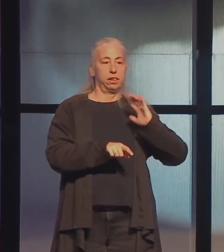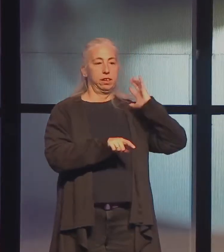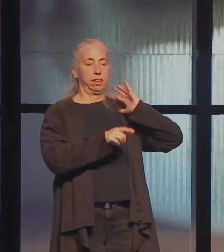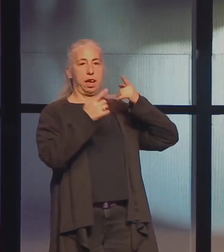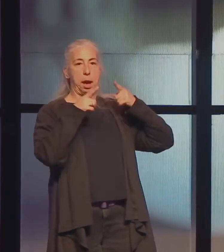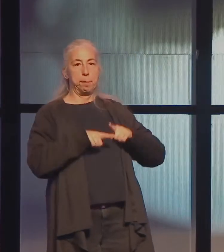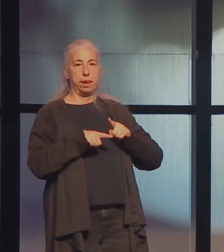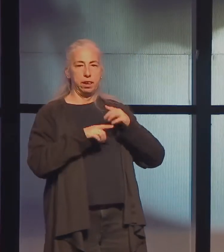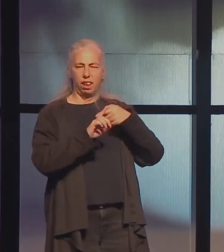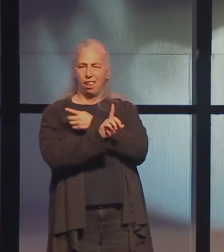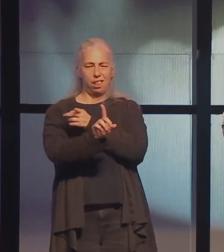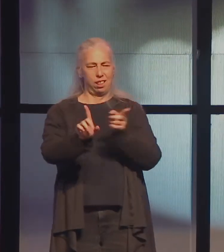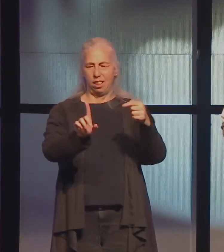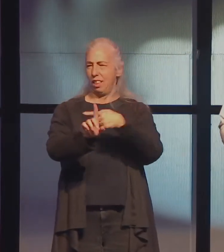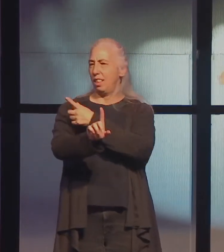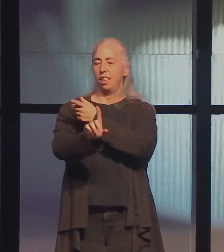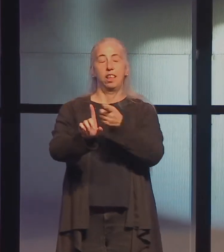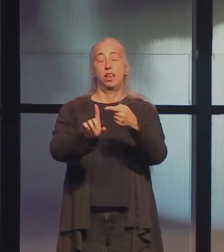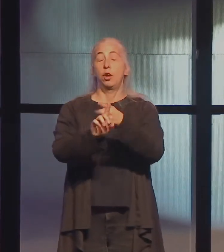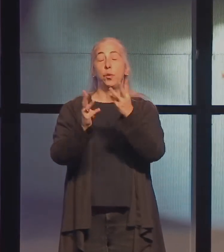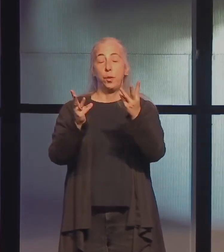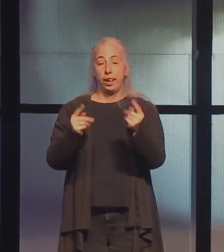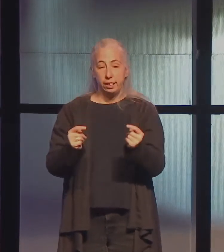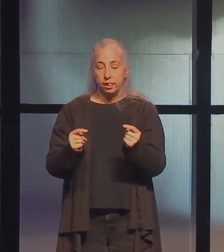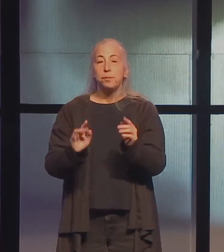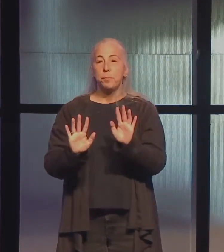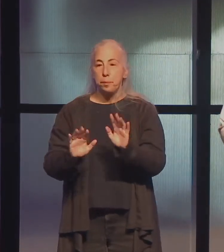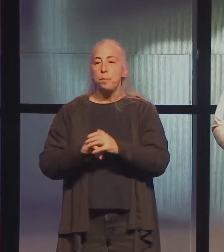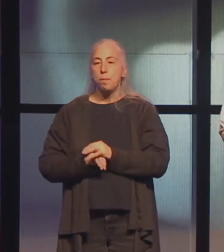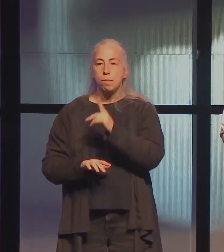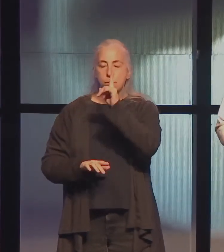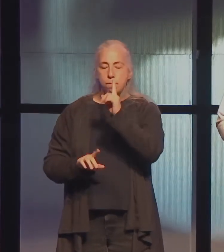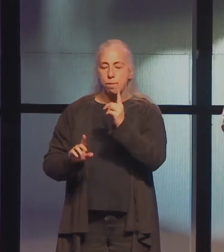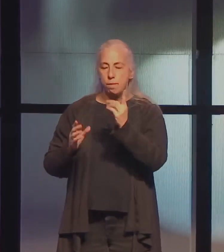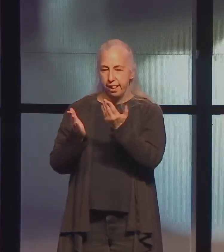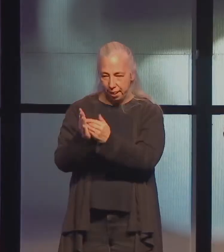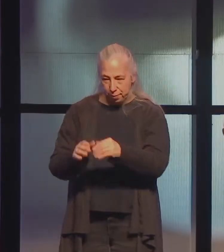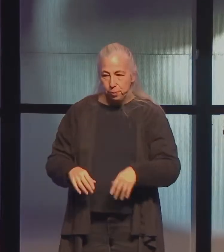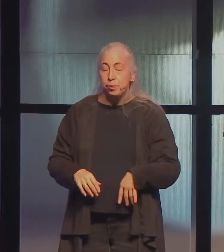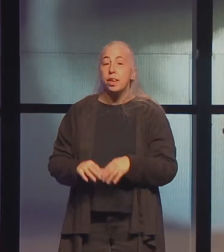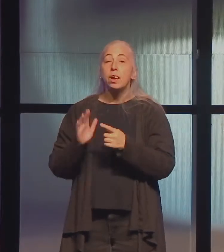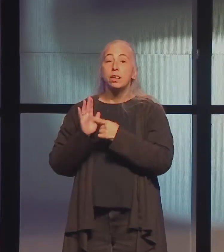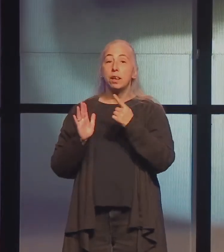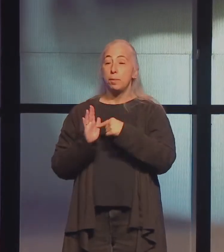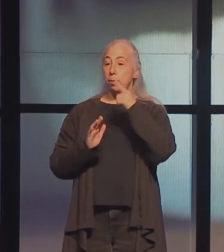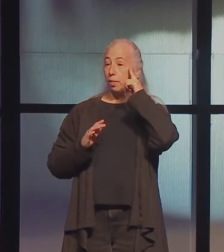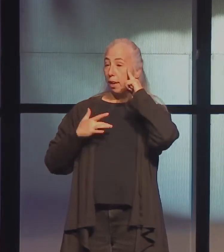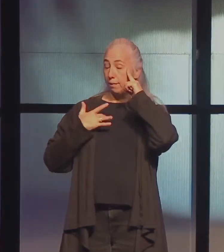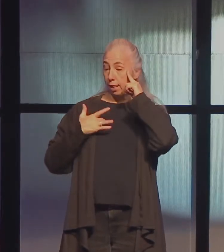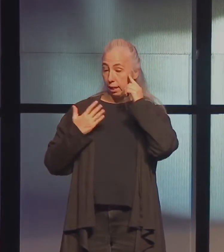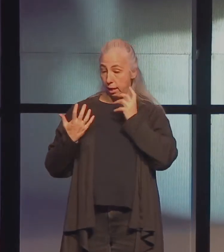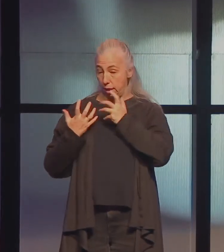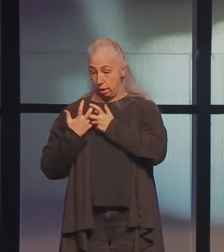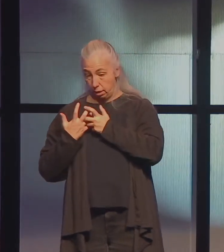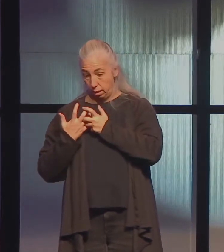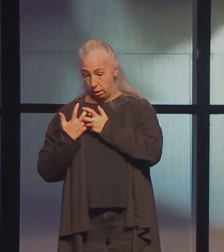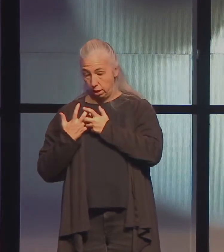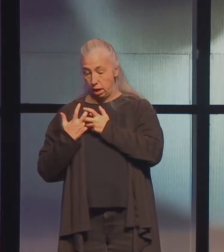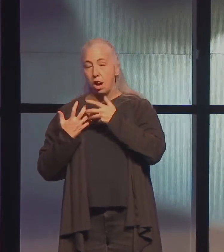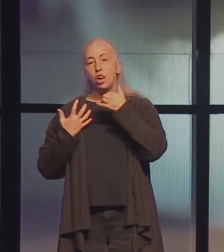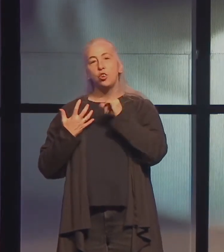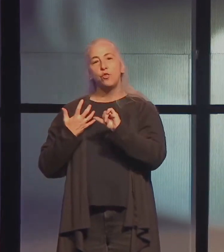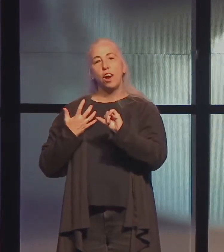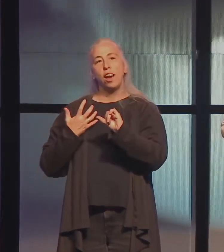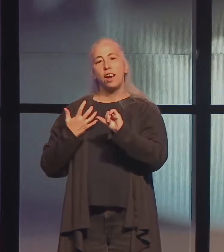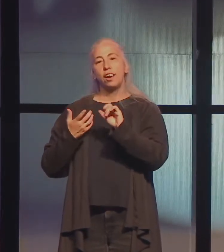again because it's a little like who's on first? No, what's on first, right? So one more time. Sometimes our thought feelings are actually trying